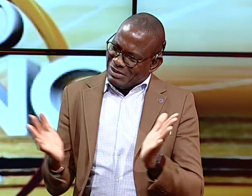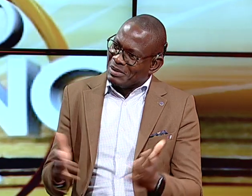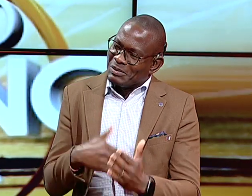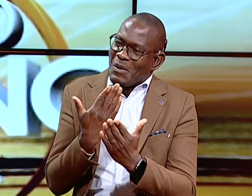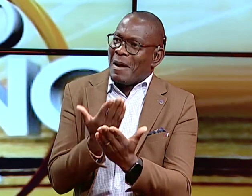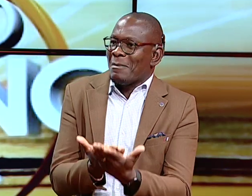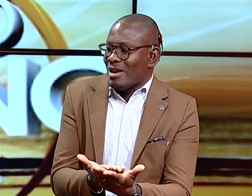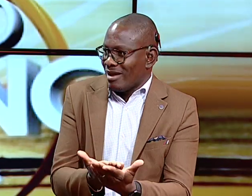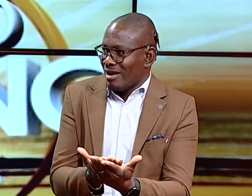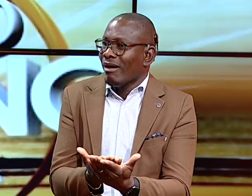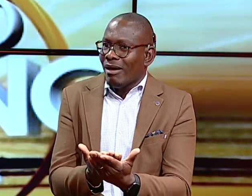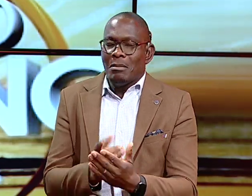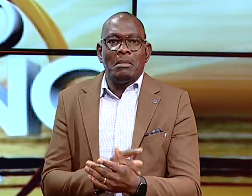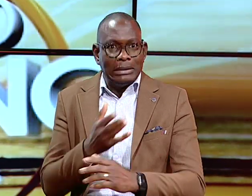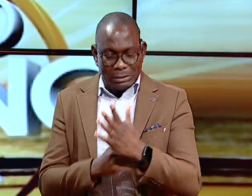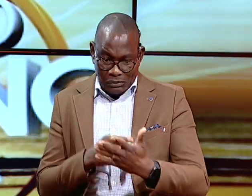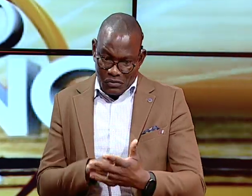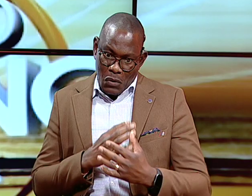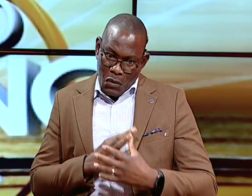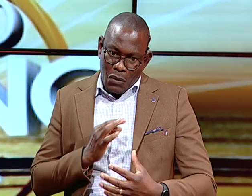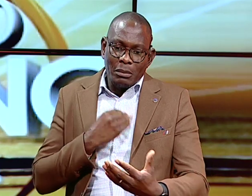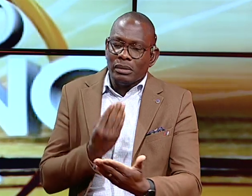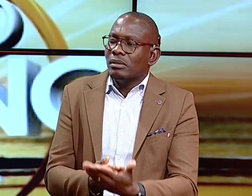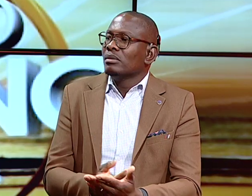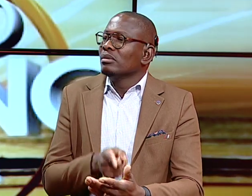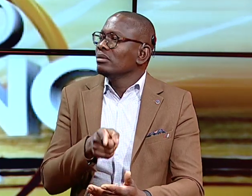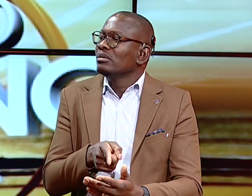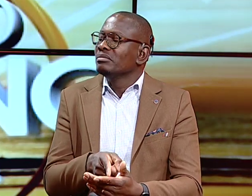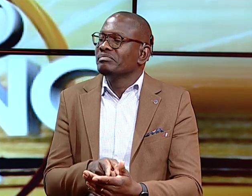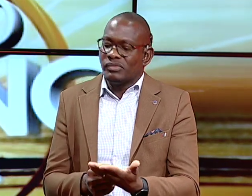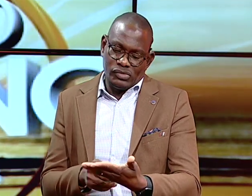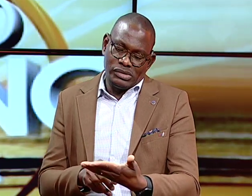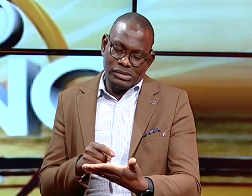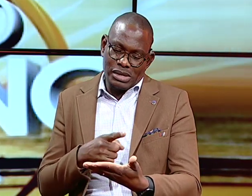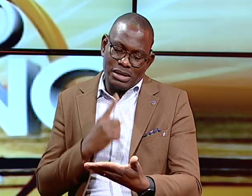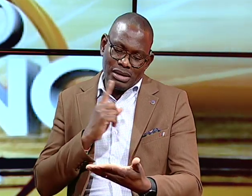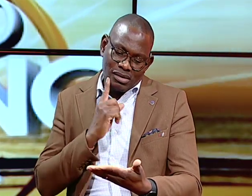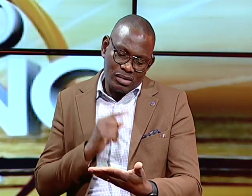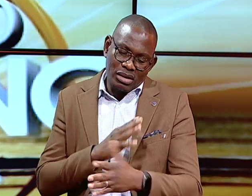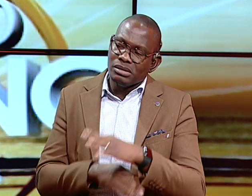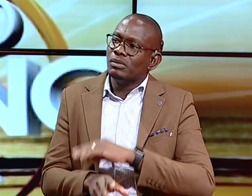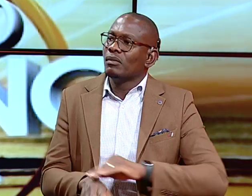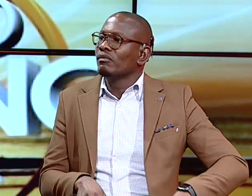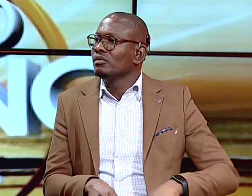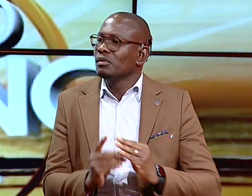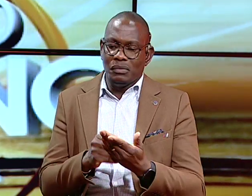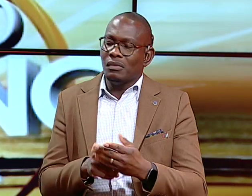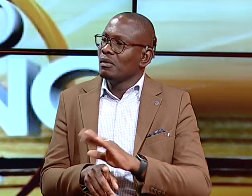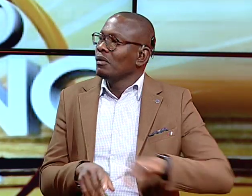sure that we encourage deaf people to go and study, and then also because